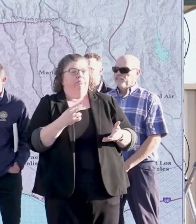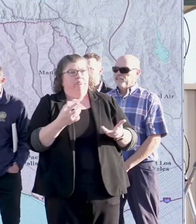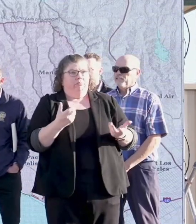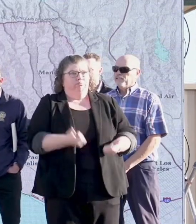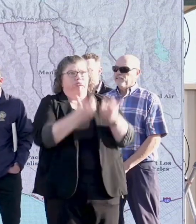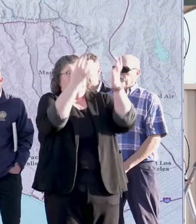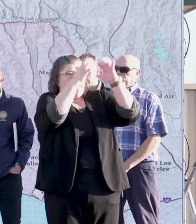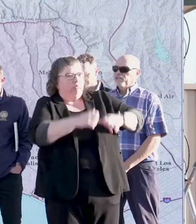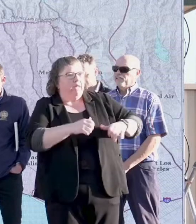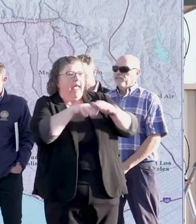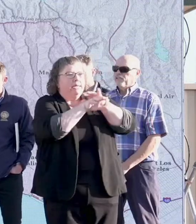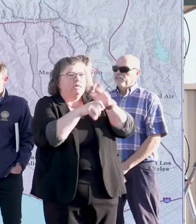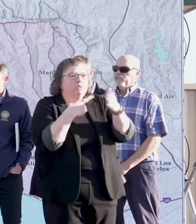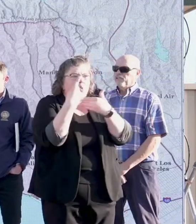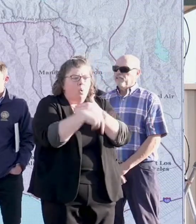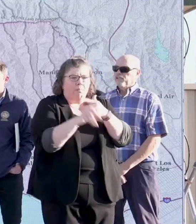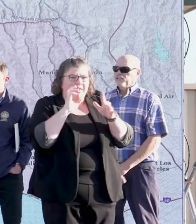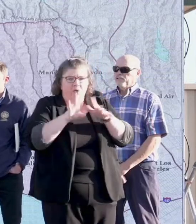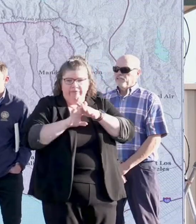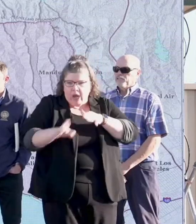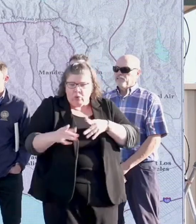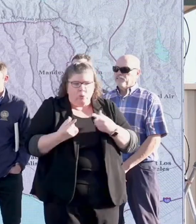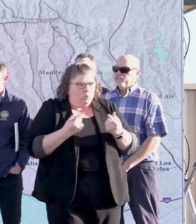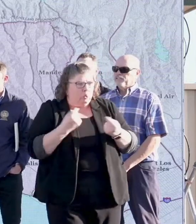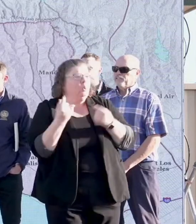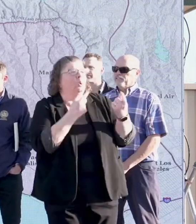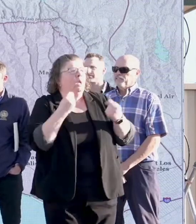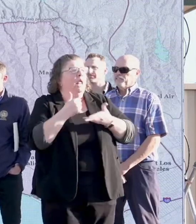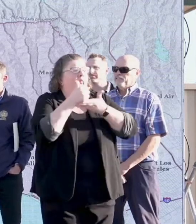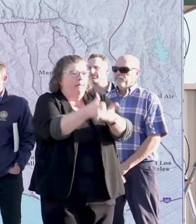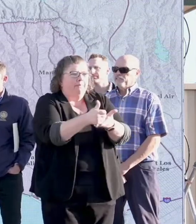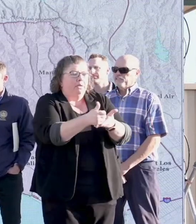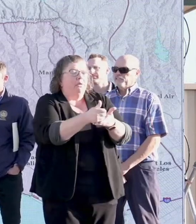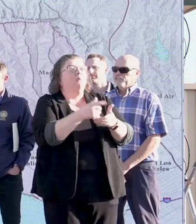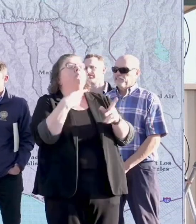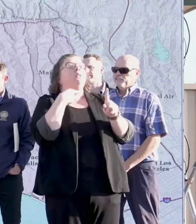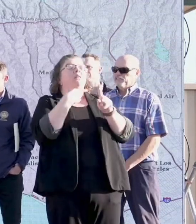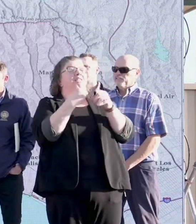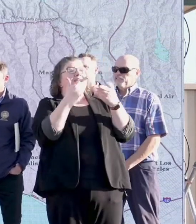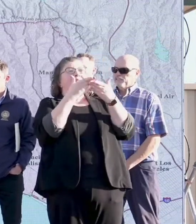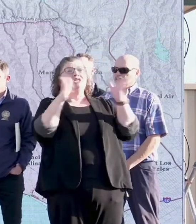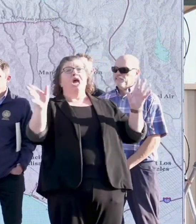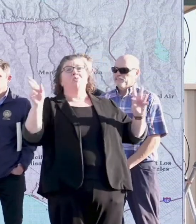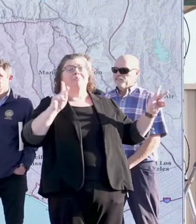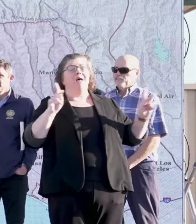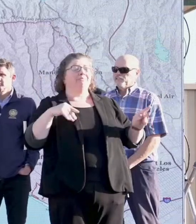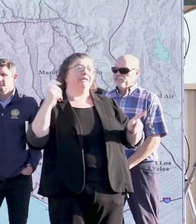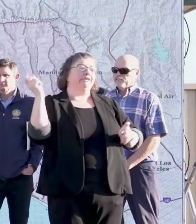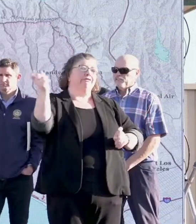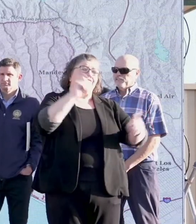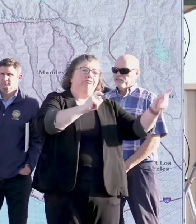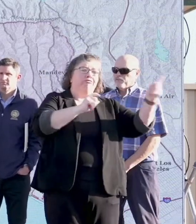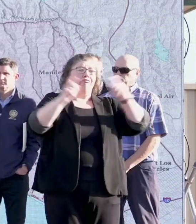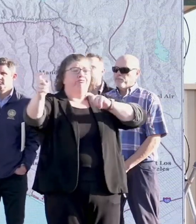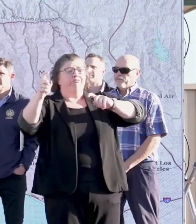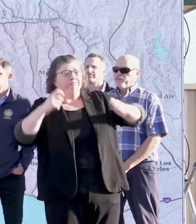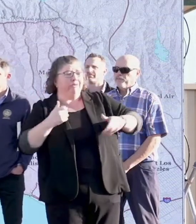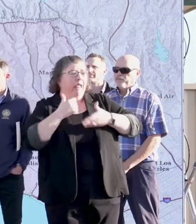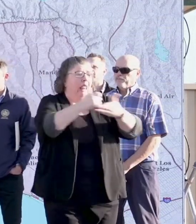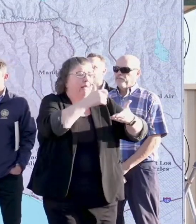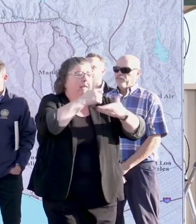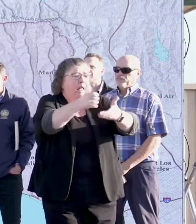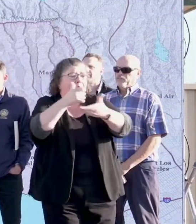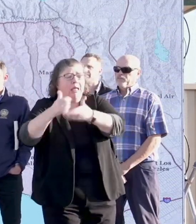programs. We've also seen an enormous outpouring of generosity from the general public, people stepping up in so many different